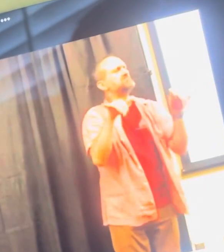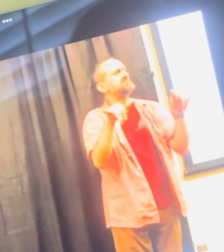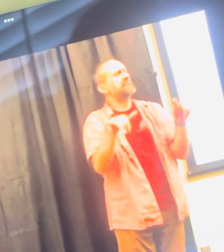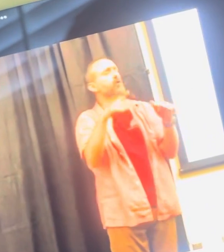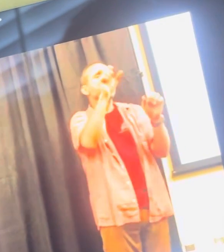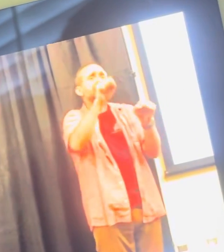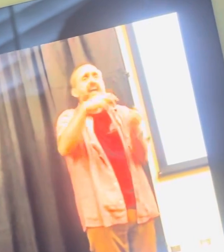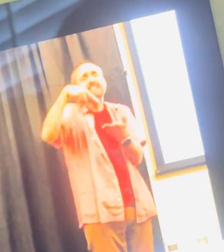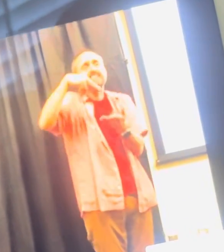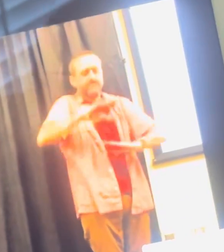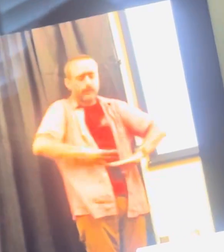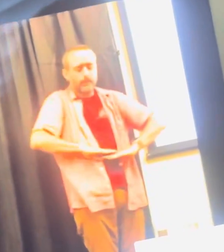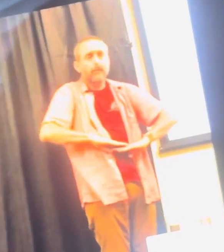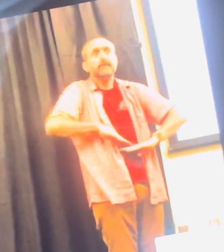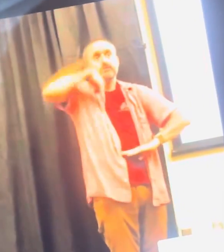how these people dance.